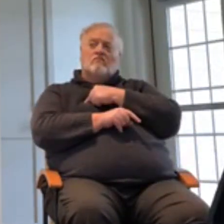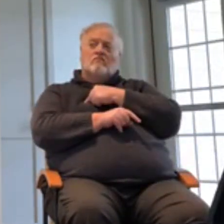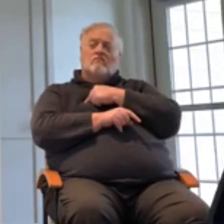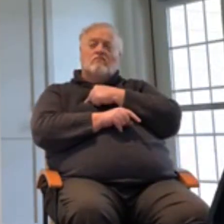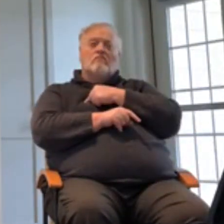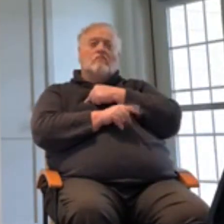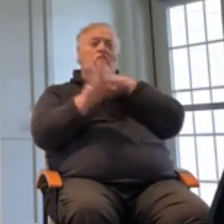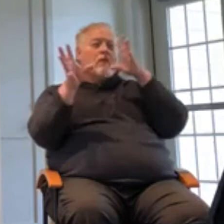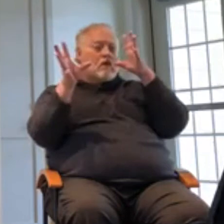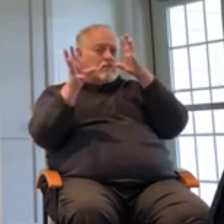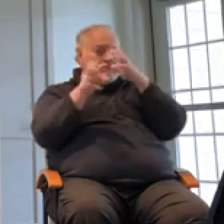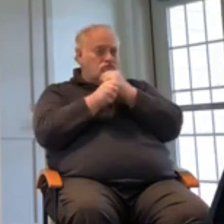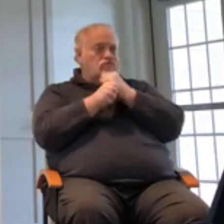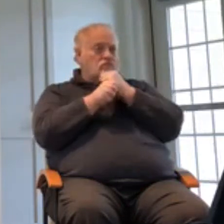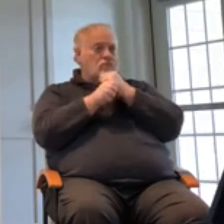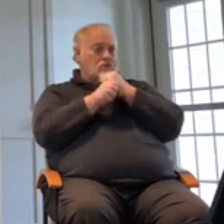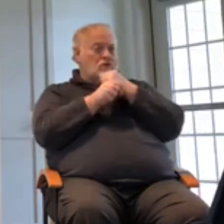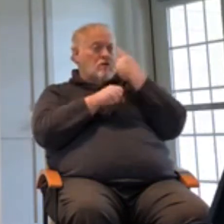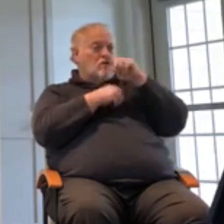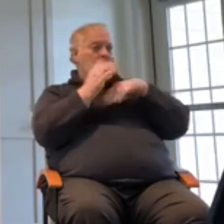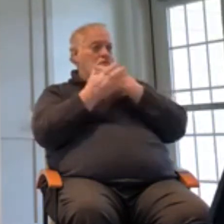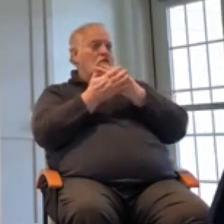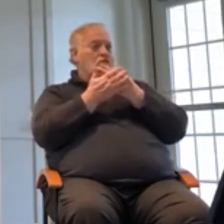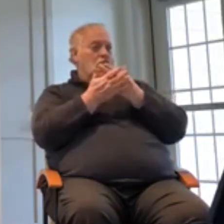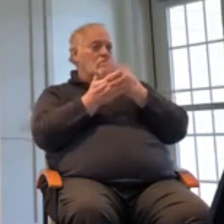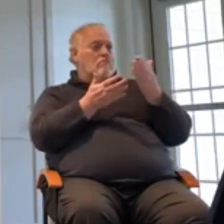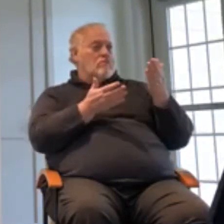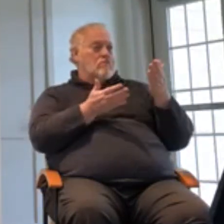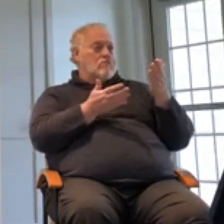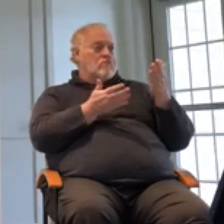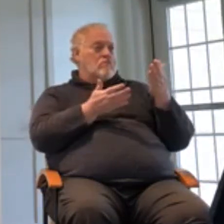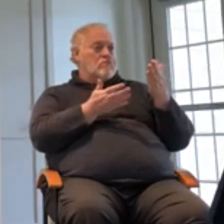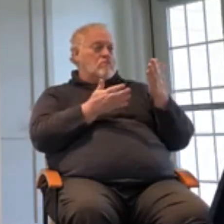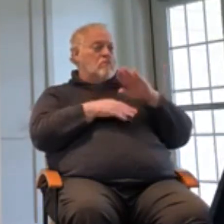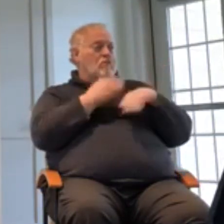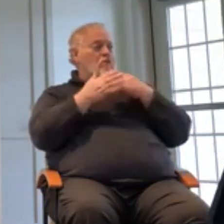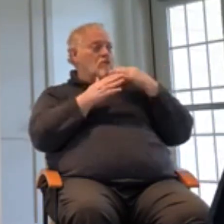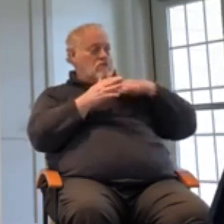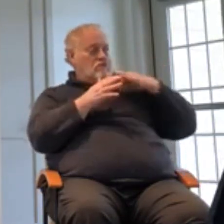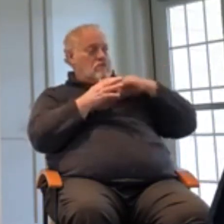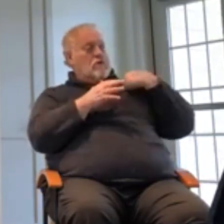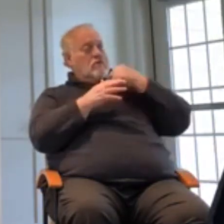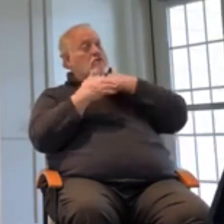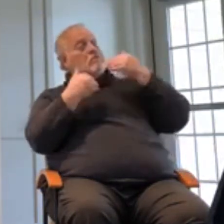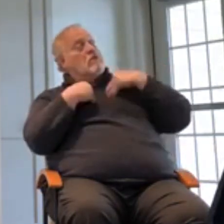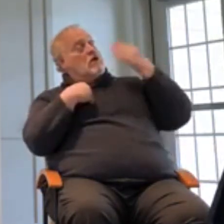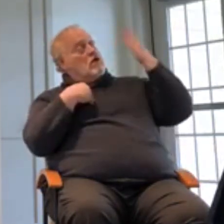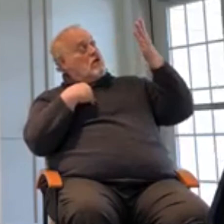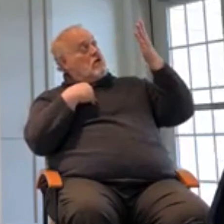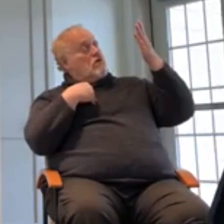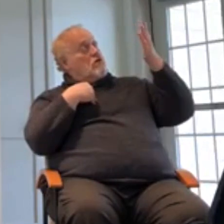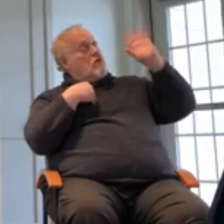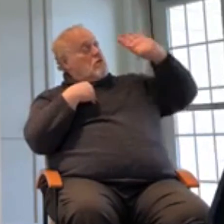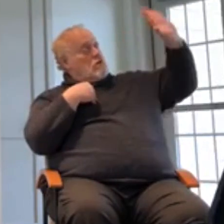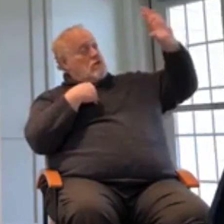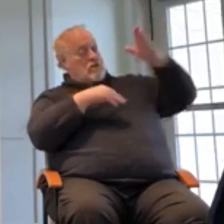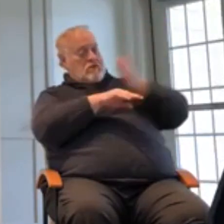wrap up, as we think about all the things, all the benefits that we have about being his